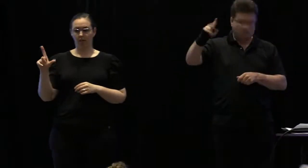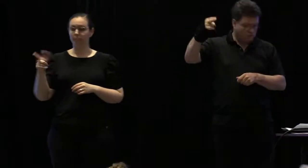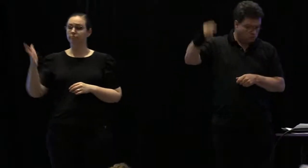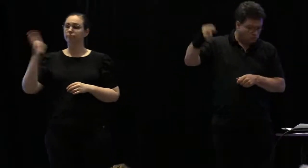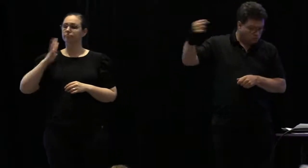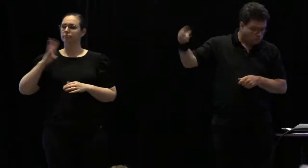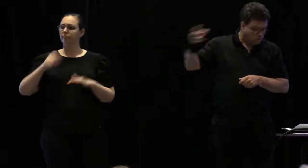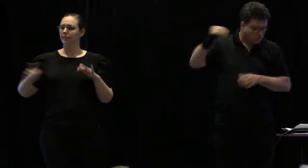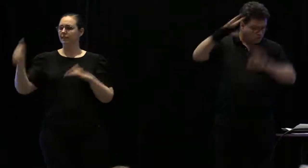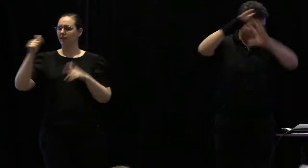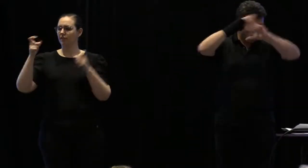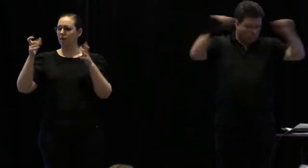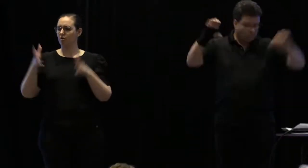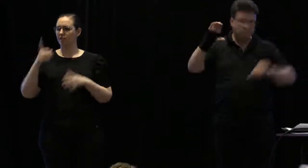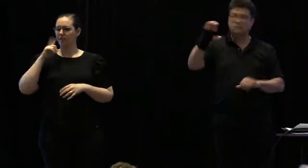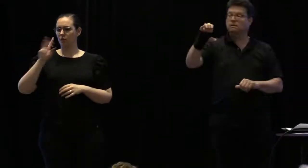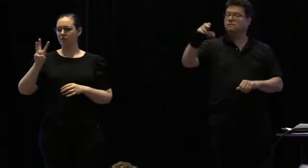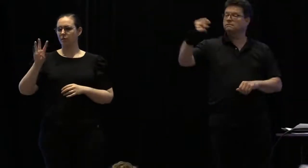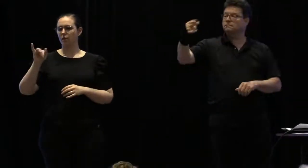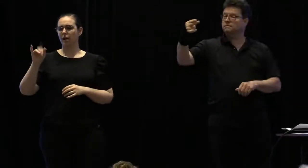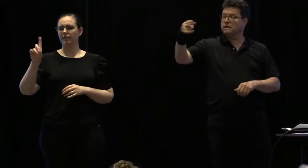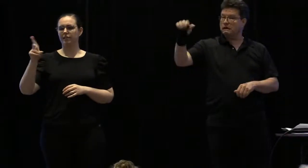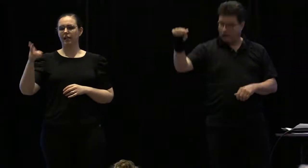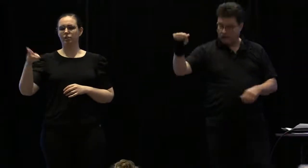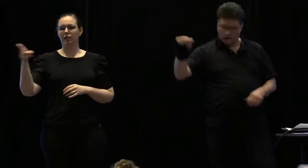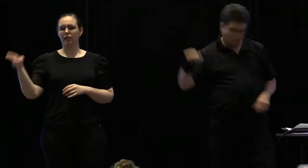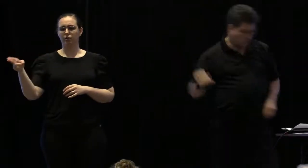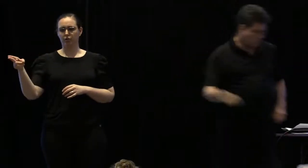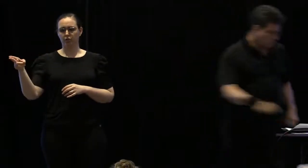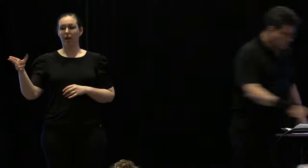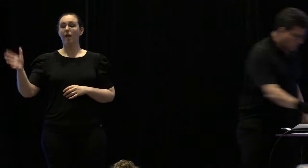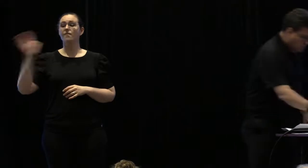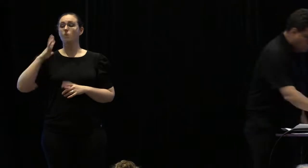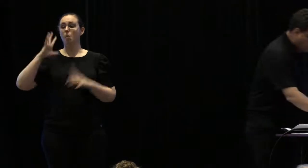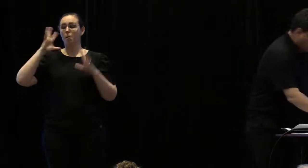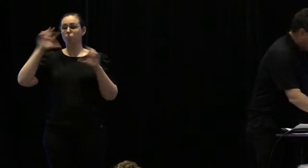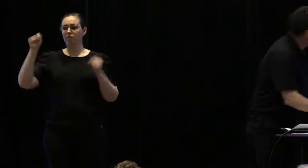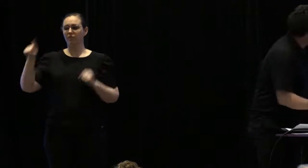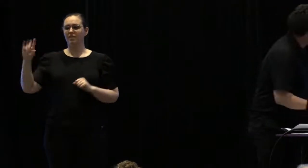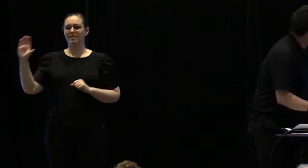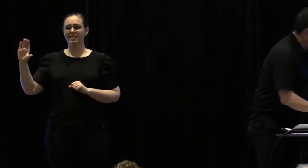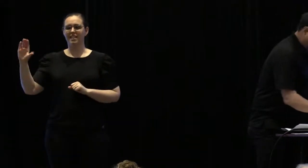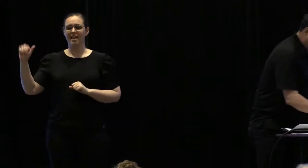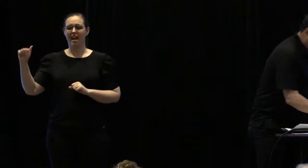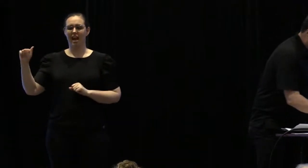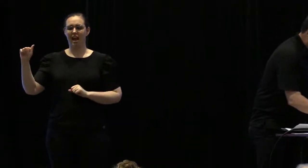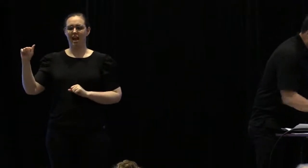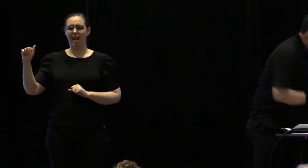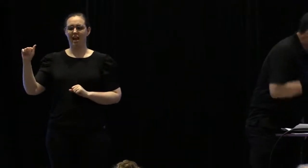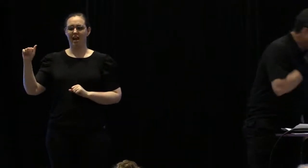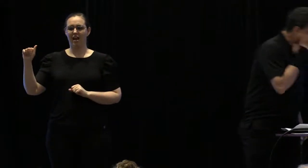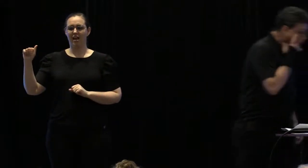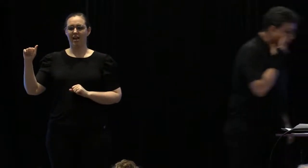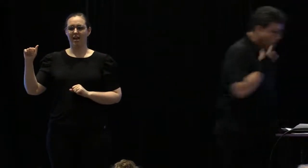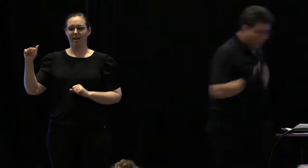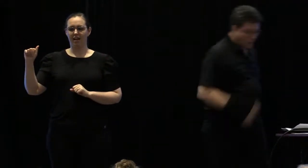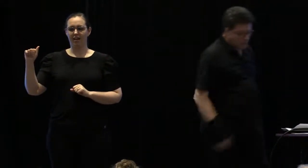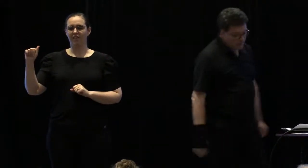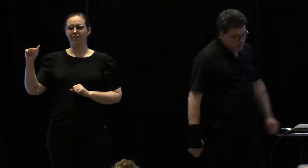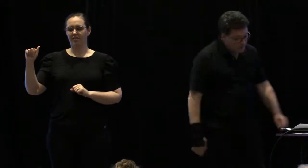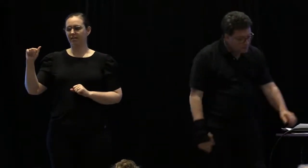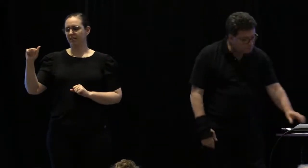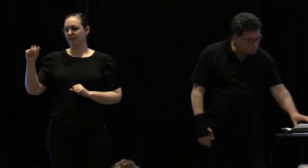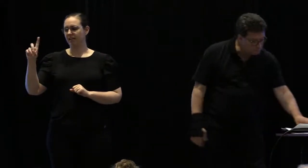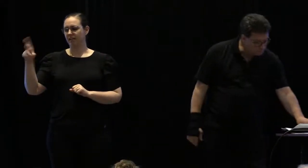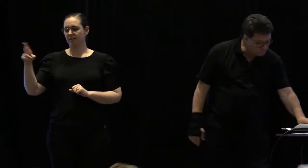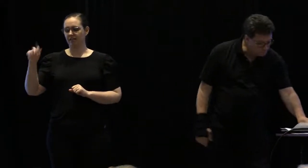are from the previous executive director of WIDHH, also a past president of the Canadian